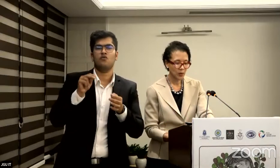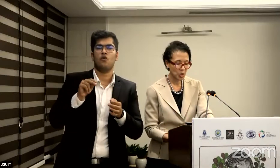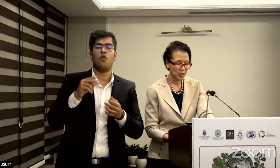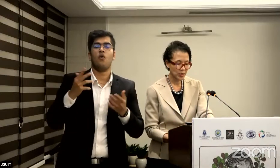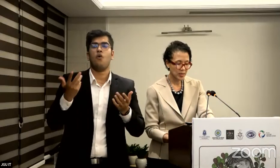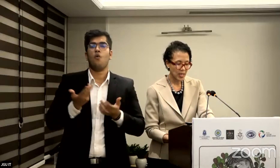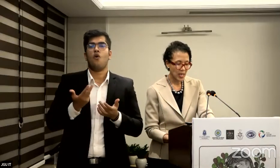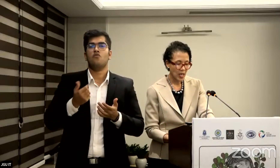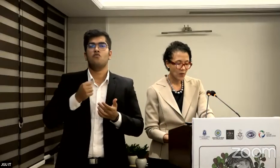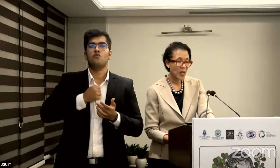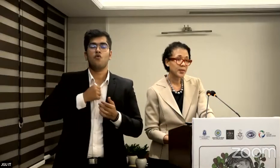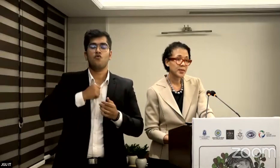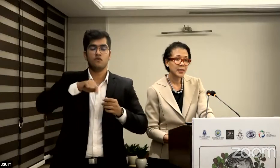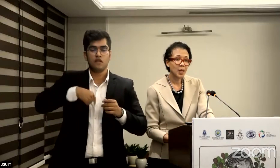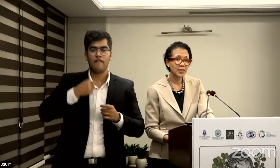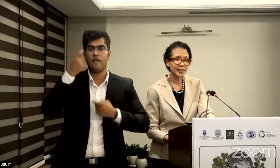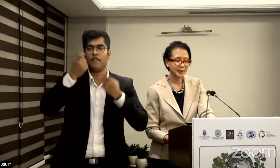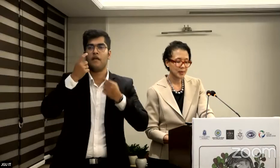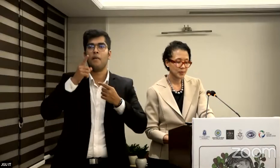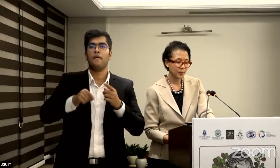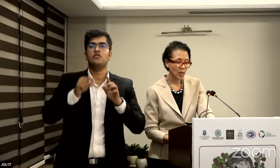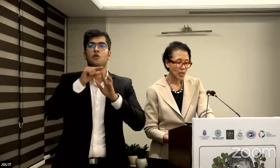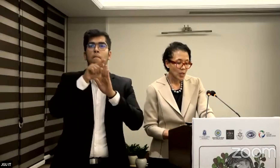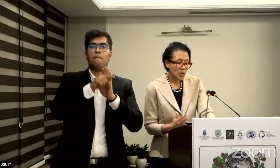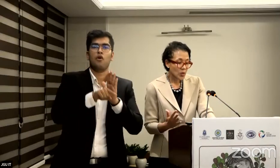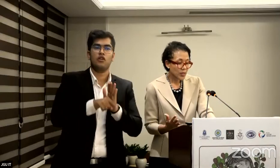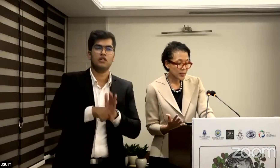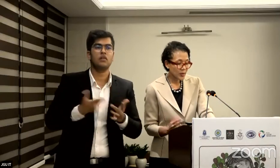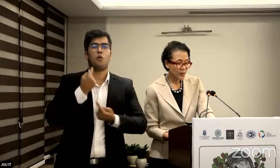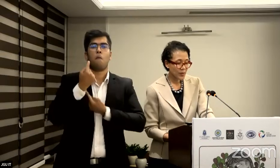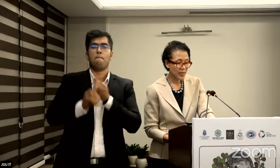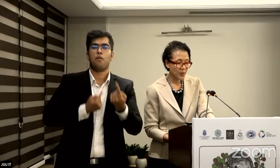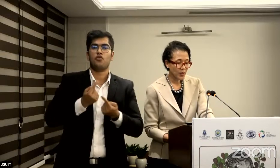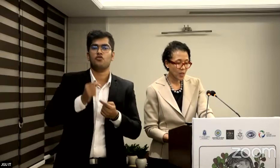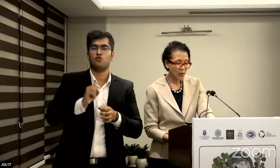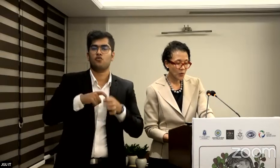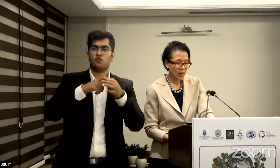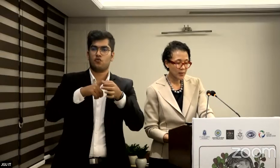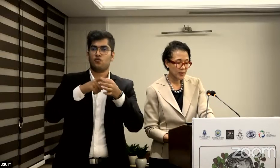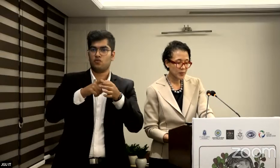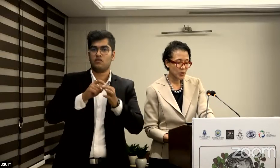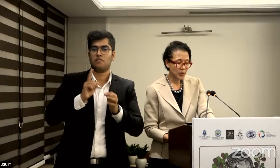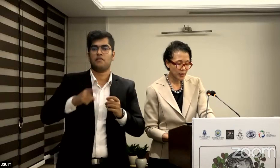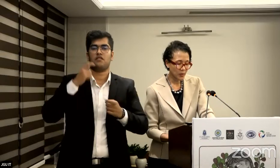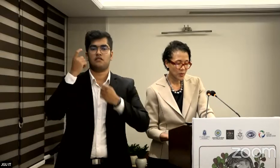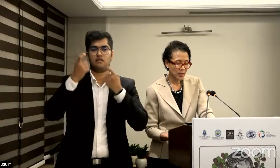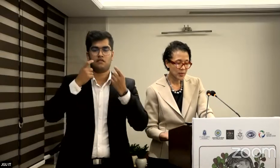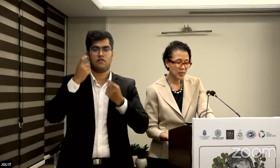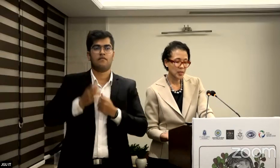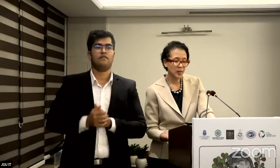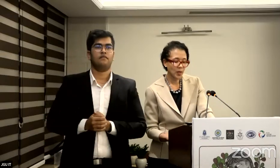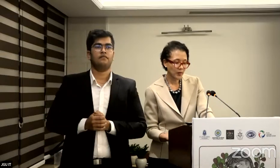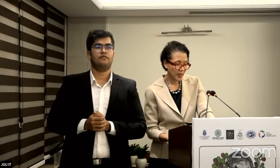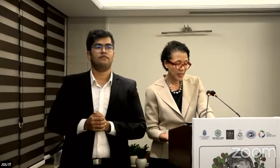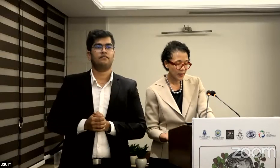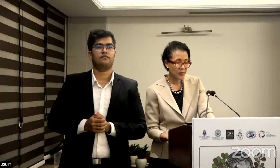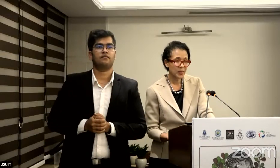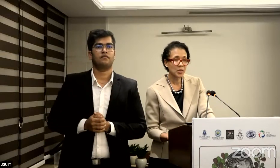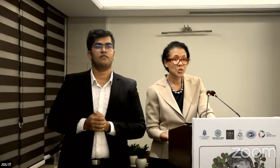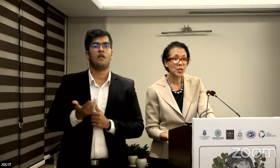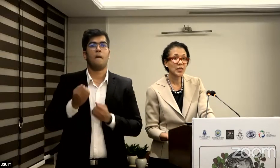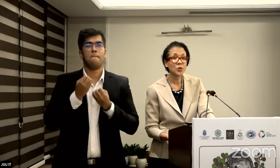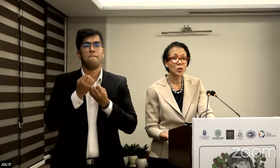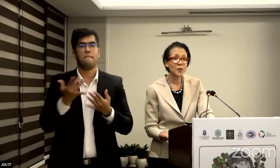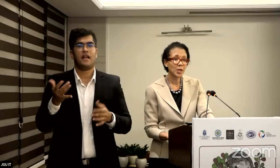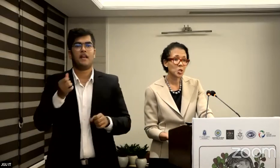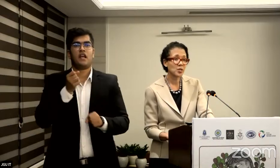ultimately are questions of policy and politics. So consider, for example, the contrast between the resistance on the part of many governments